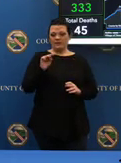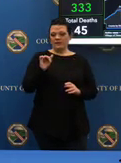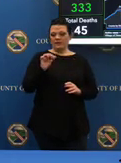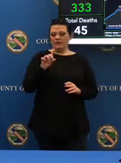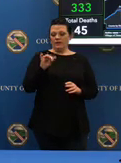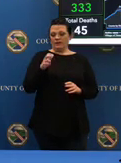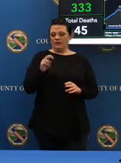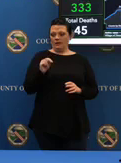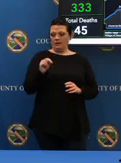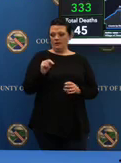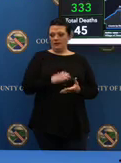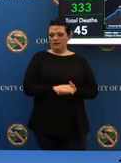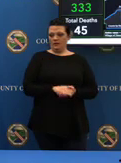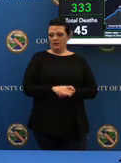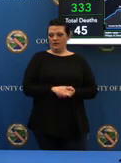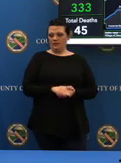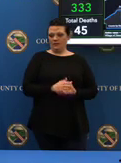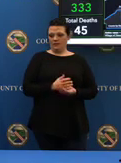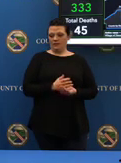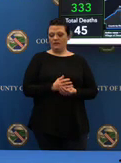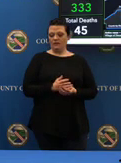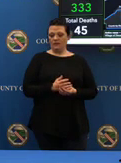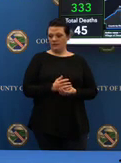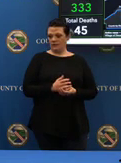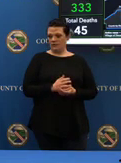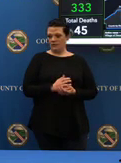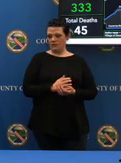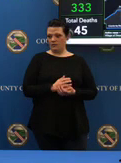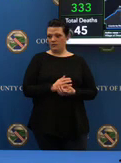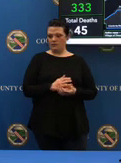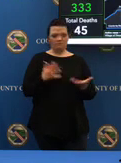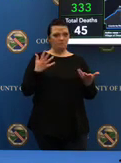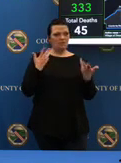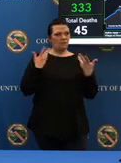with WKBW. I'm all set. Thank you so much.